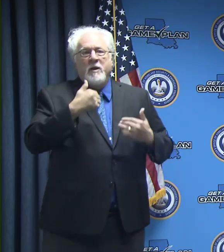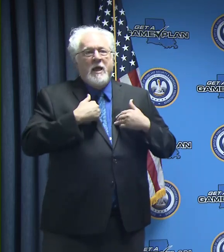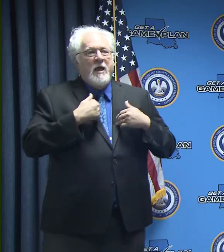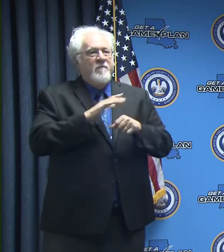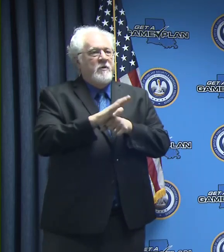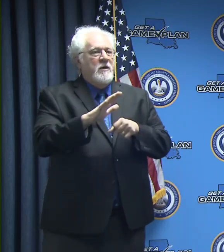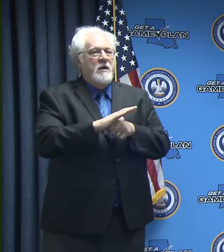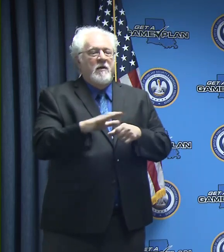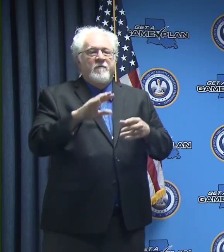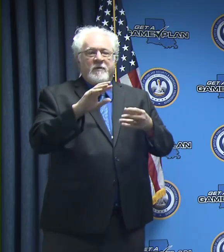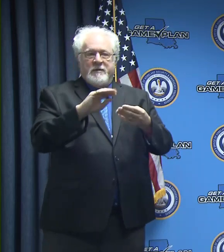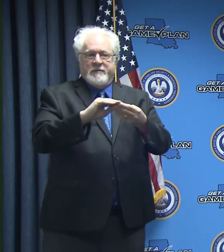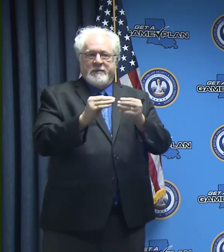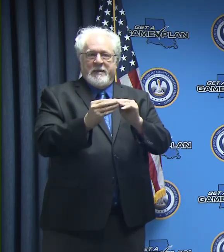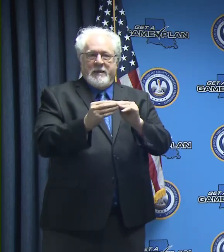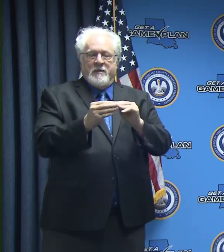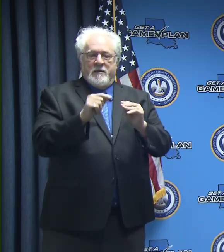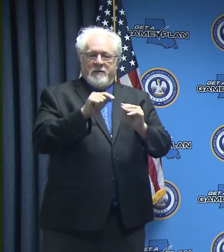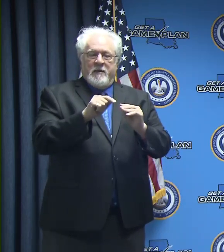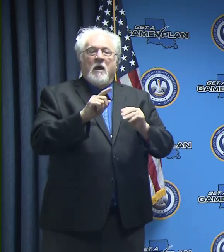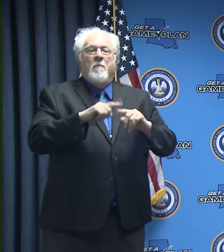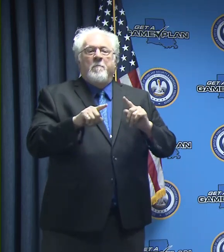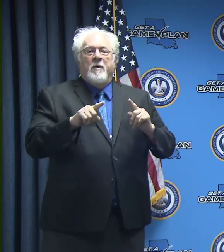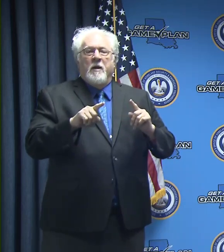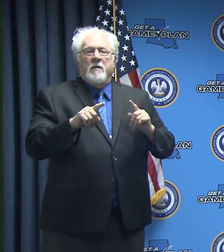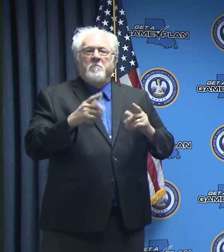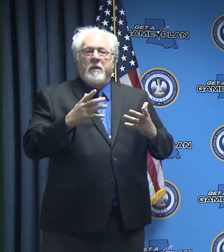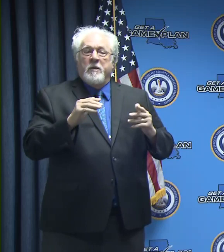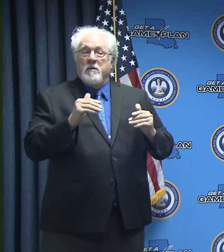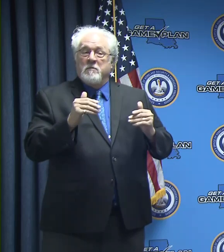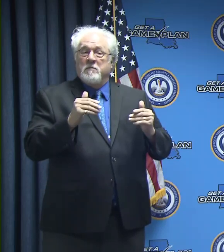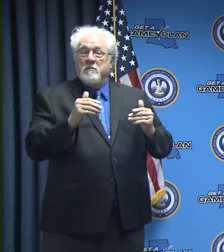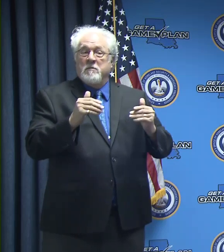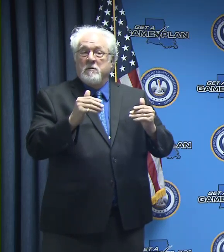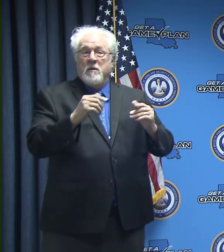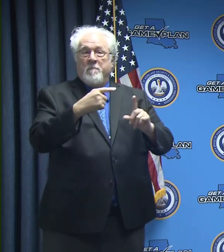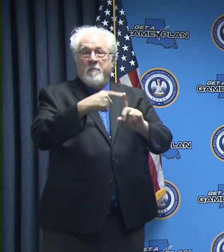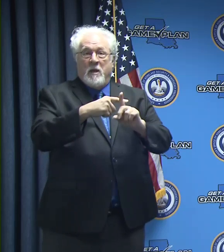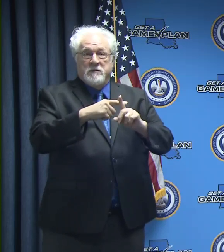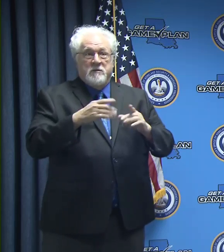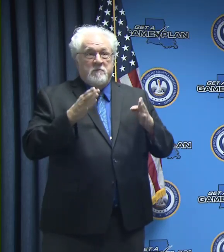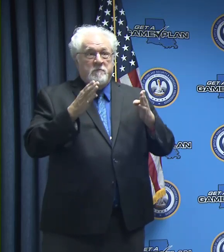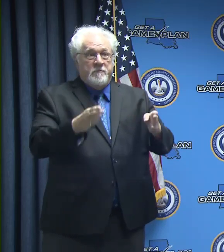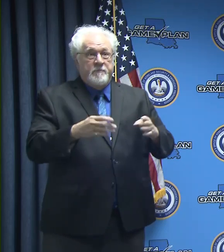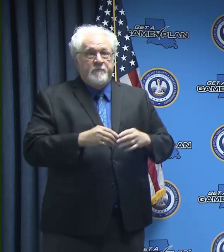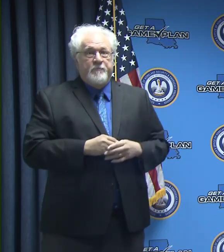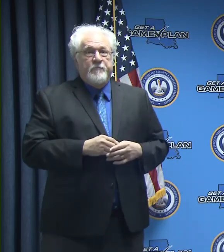data, but it looks like things might be moving in a positive direction.